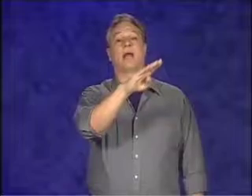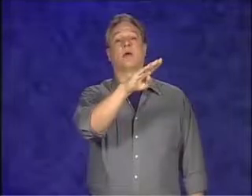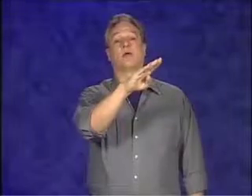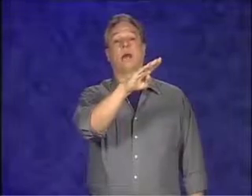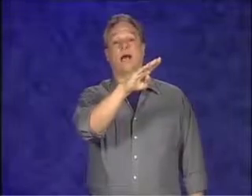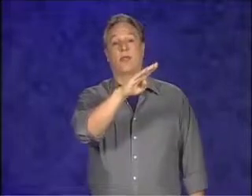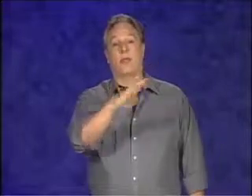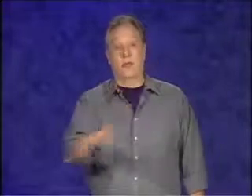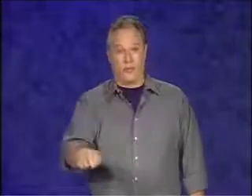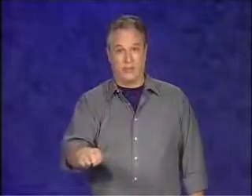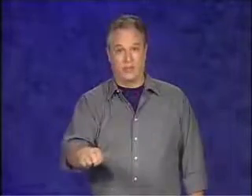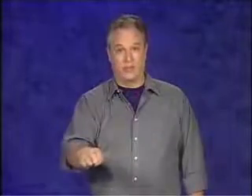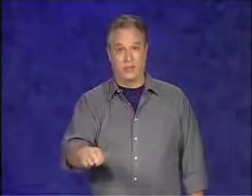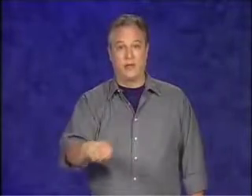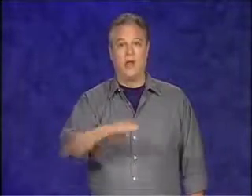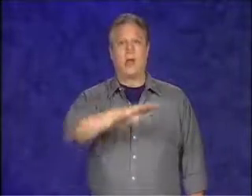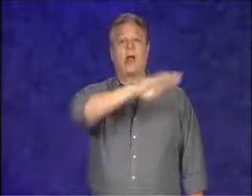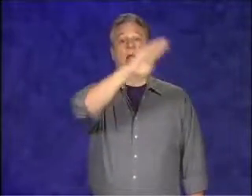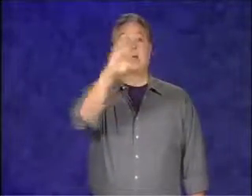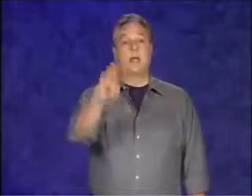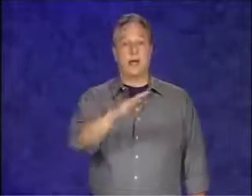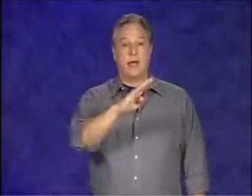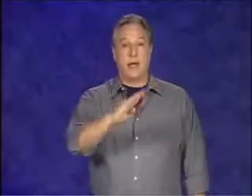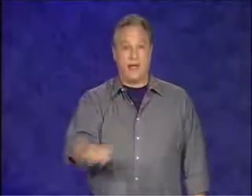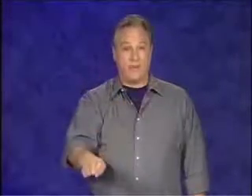diagonal line through it. Never.